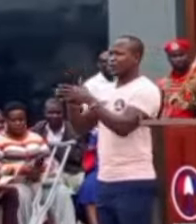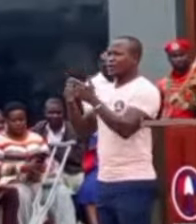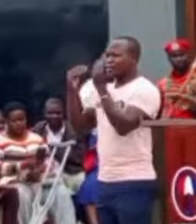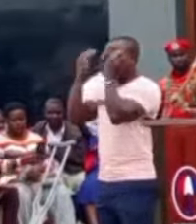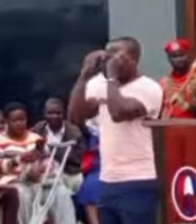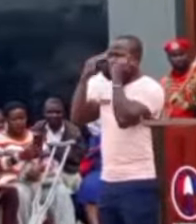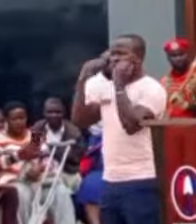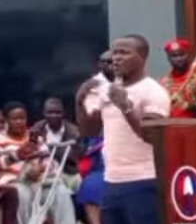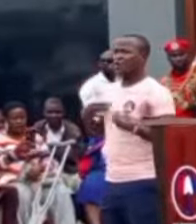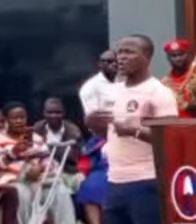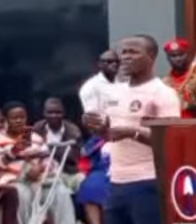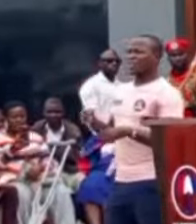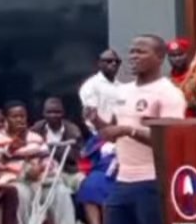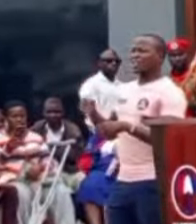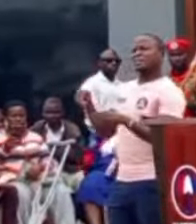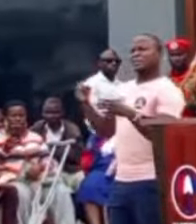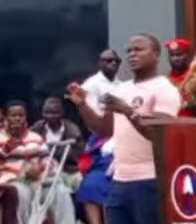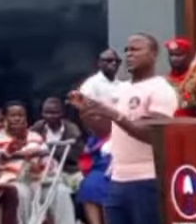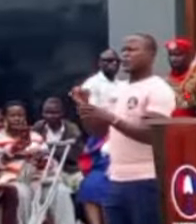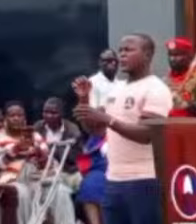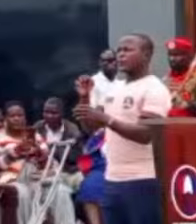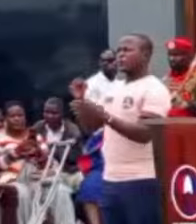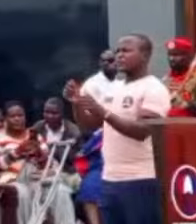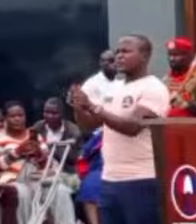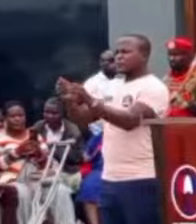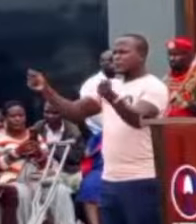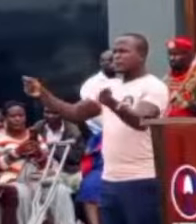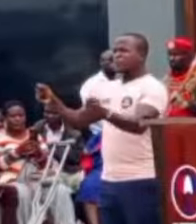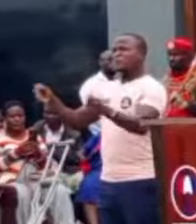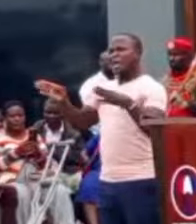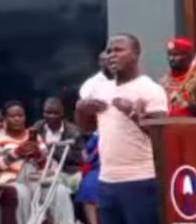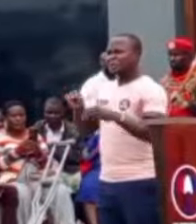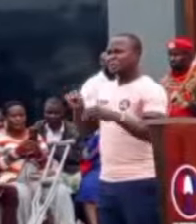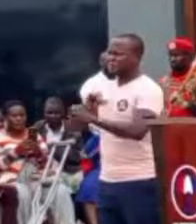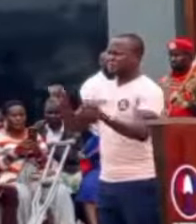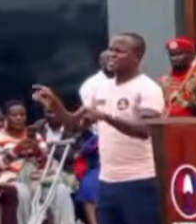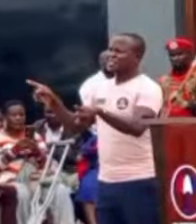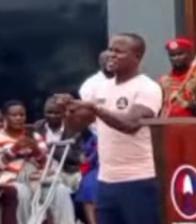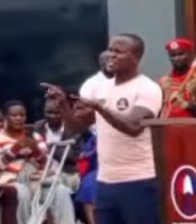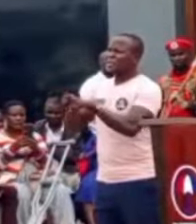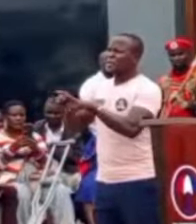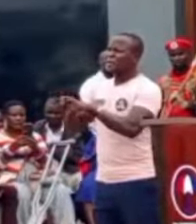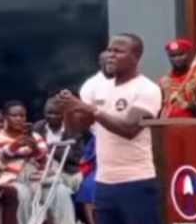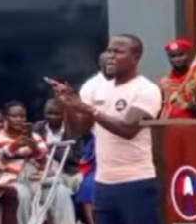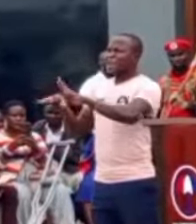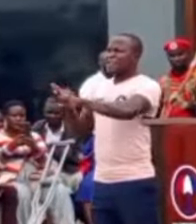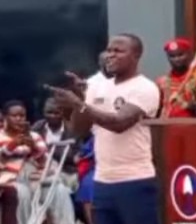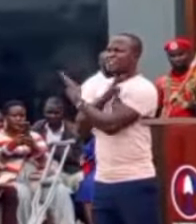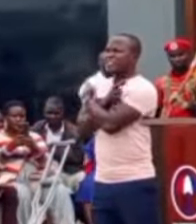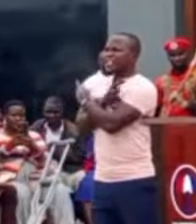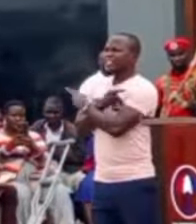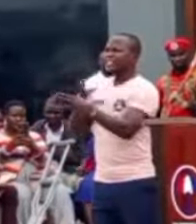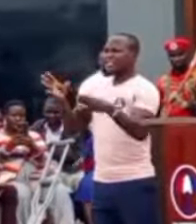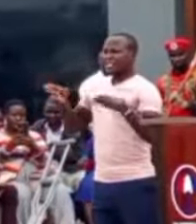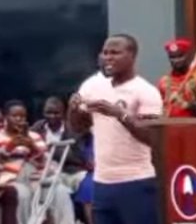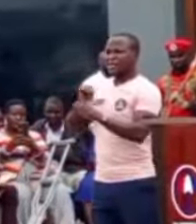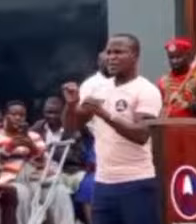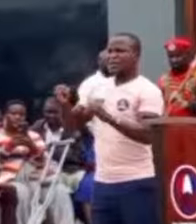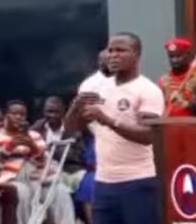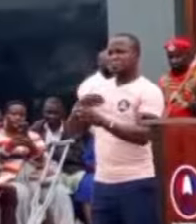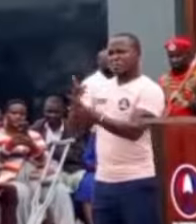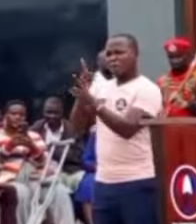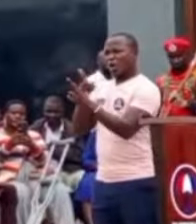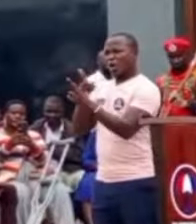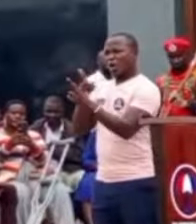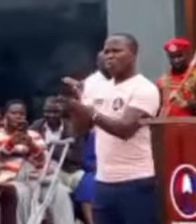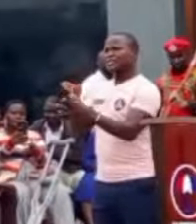court, journalists were never allowed there. Their relatives were never allowed there. I hope this sets